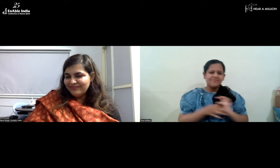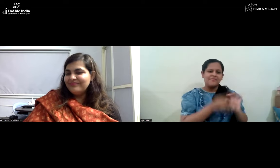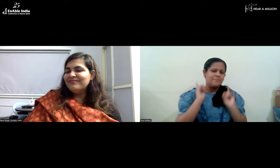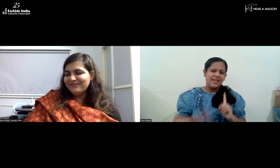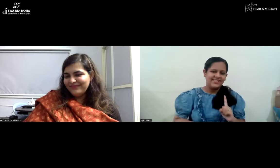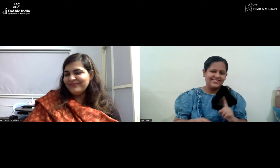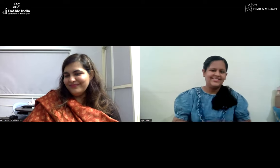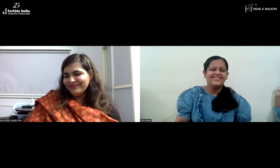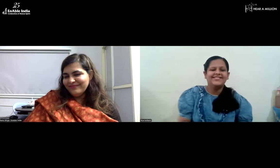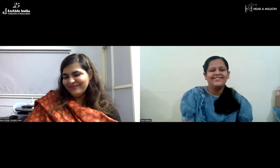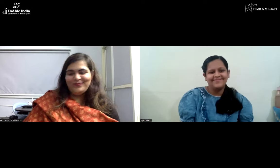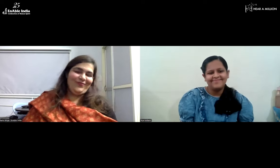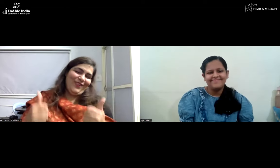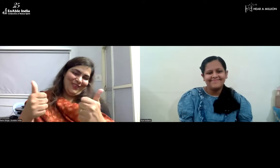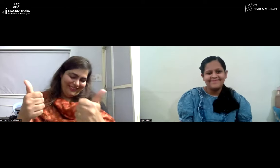would you do there?